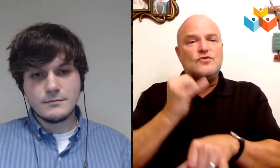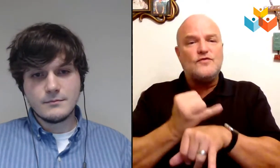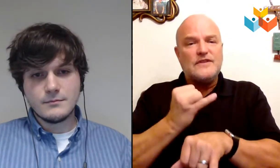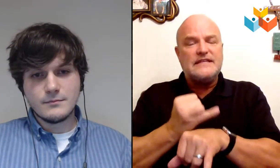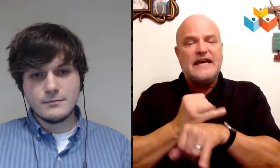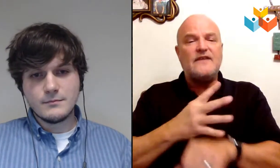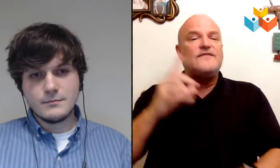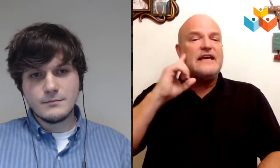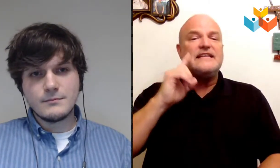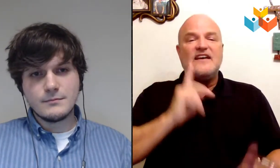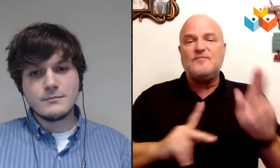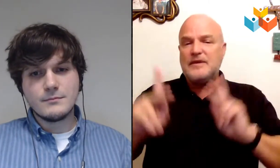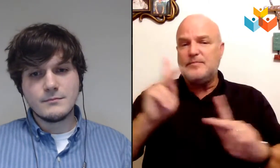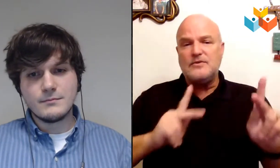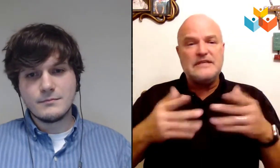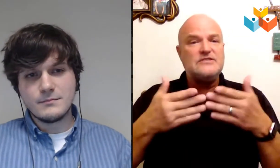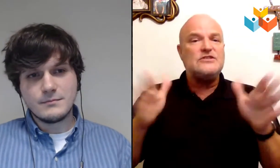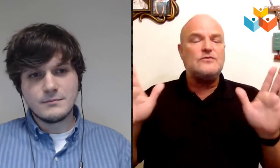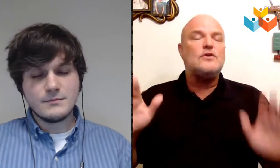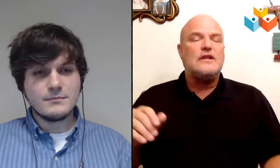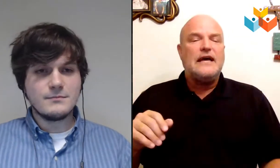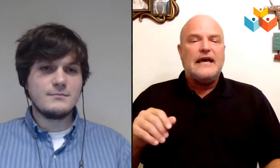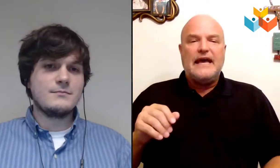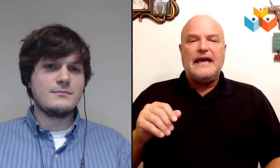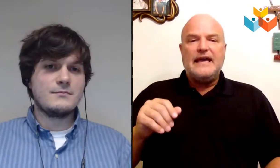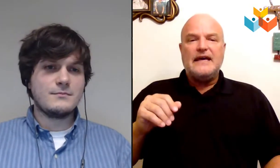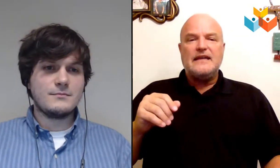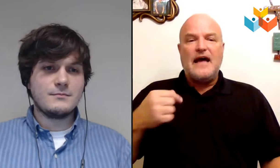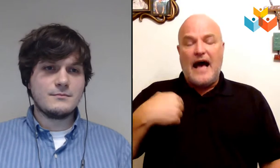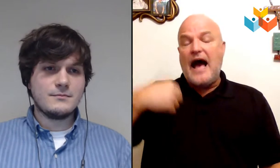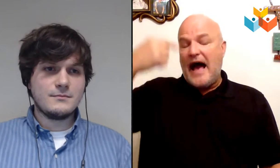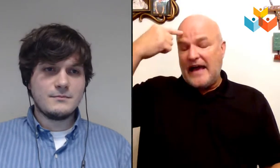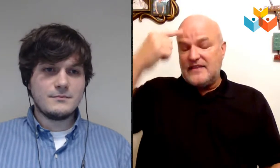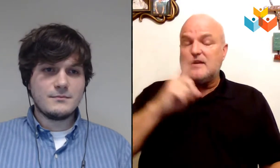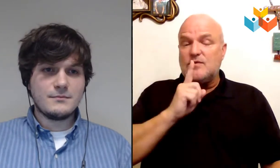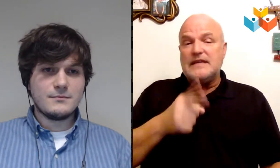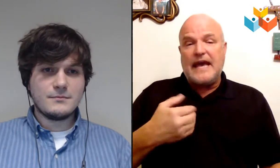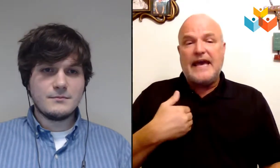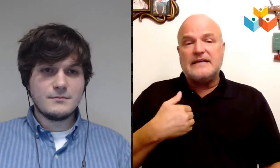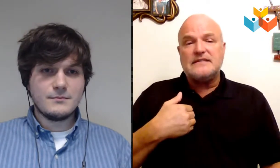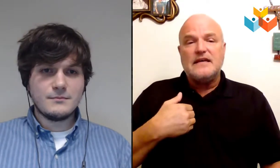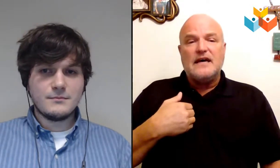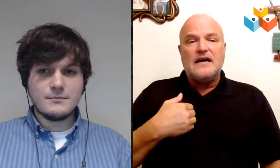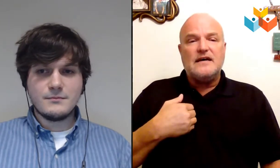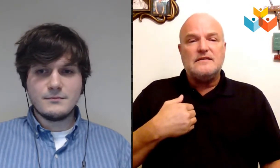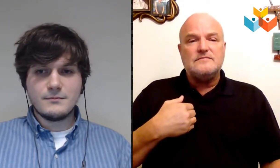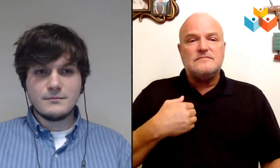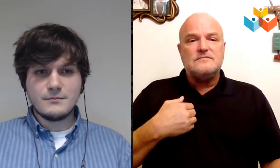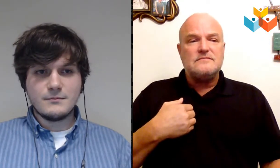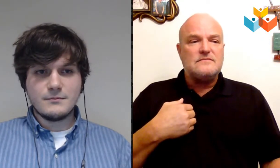on the School for the Deaf and deaf people in general. And I think it really has.